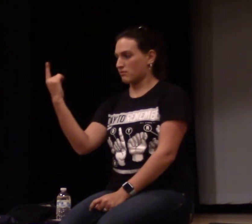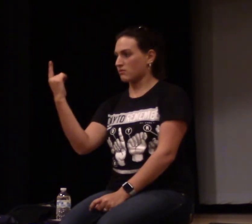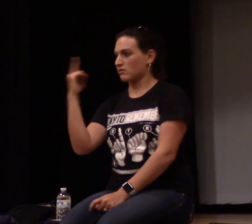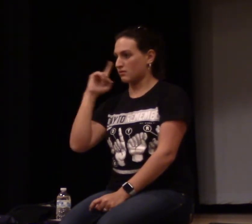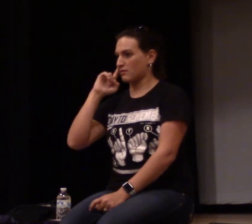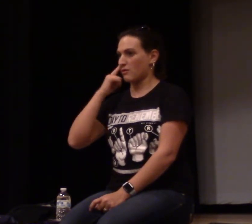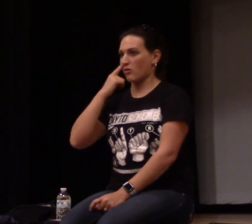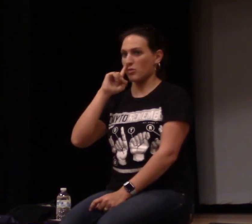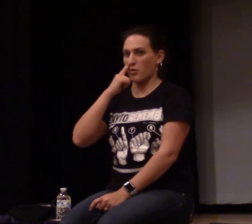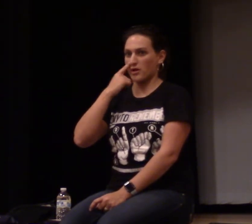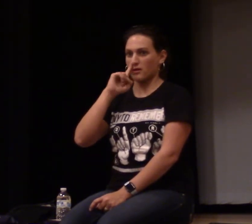Or bored.